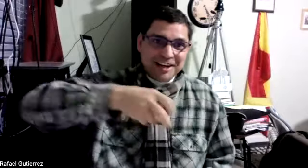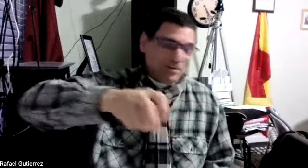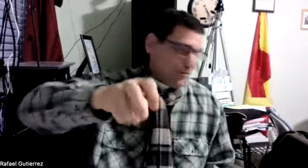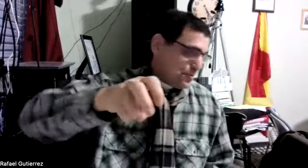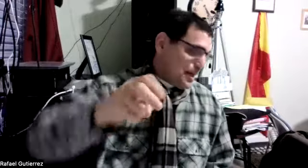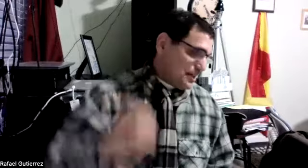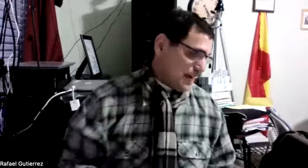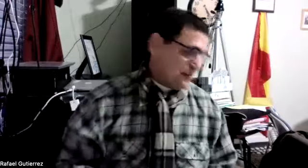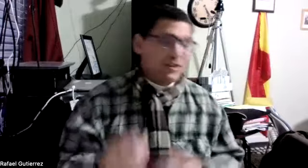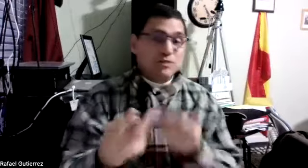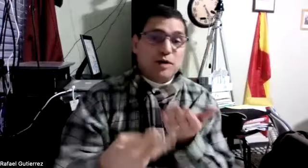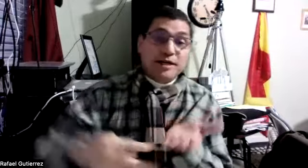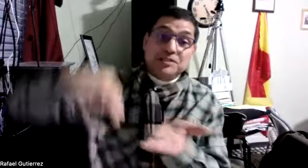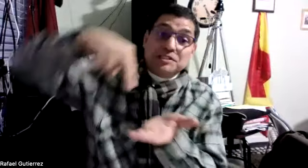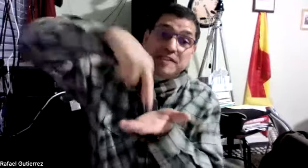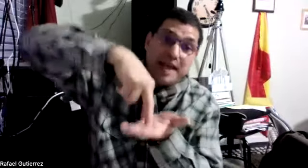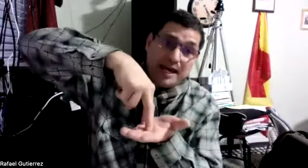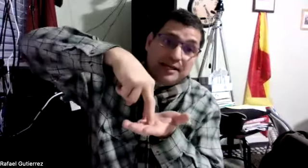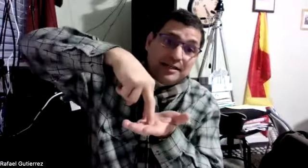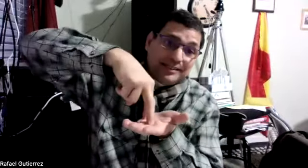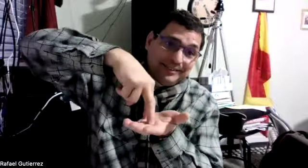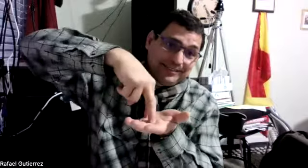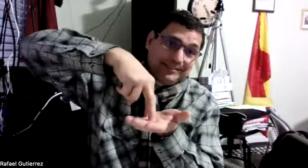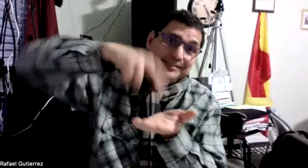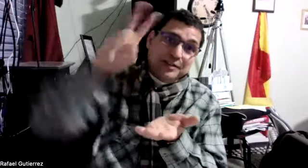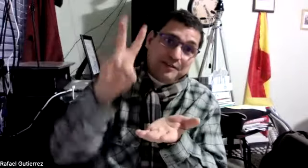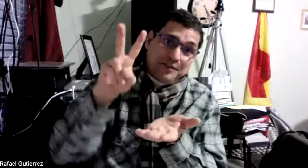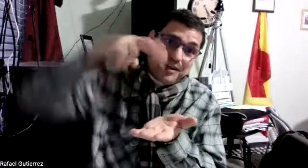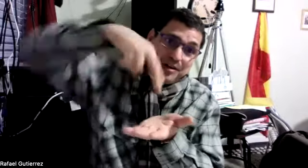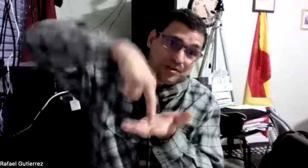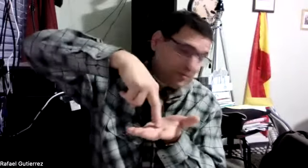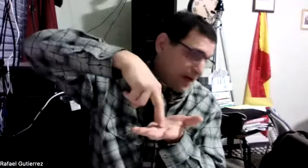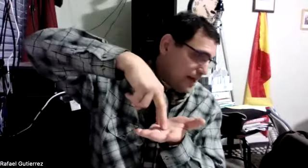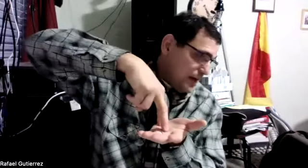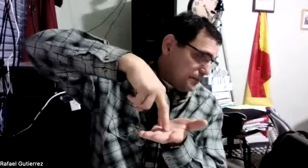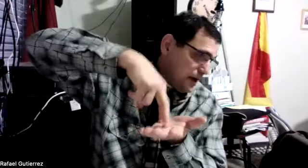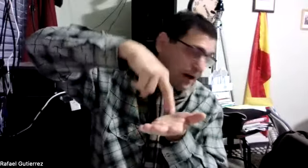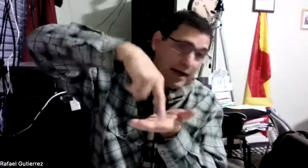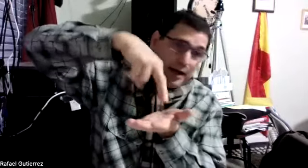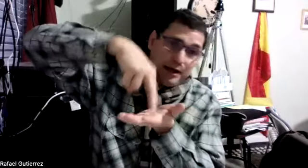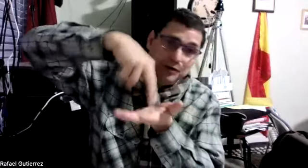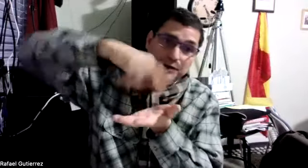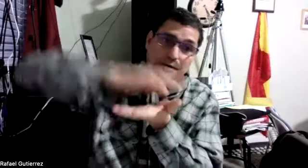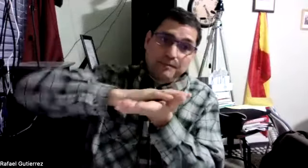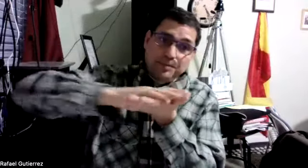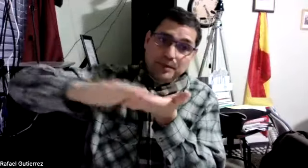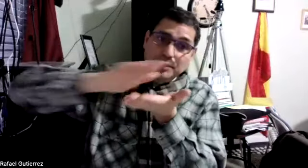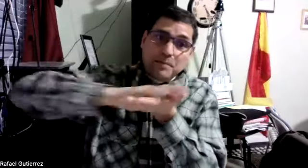travel. Then the first one is stand, the V on your pen, on the palm